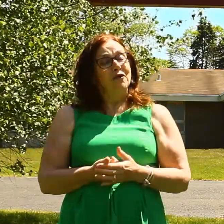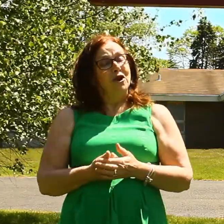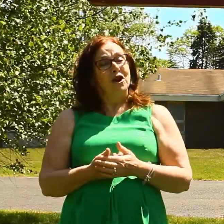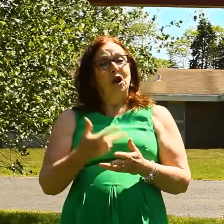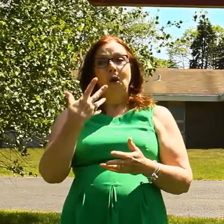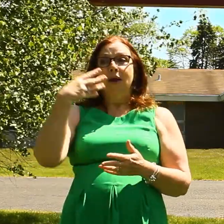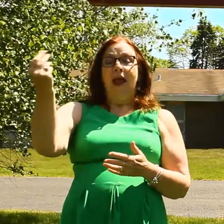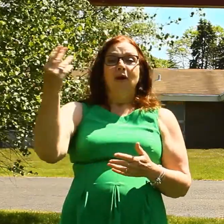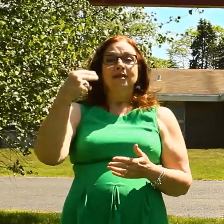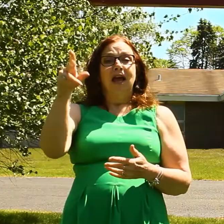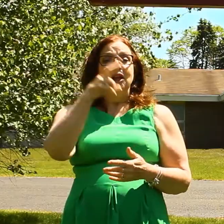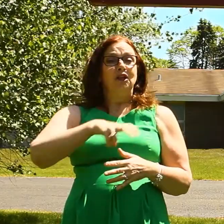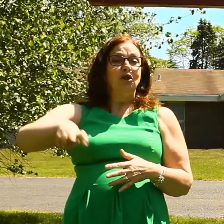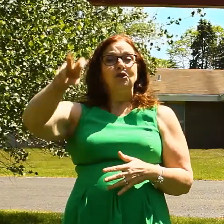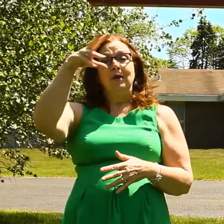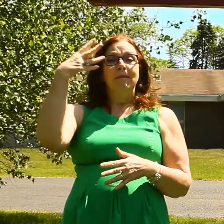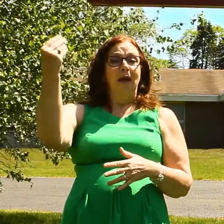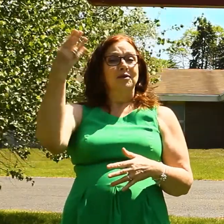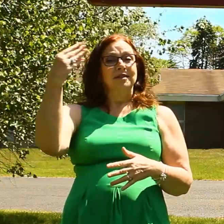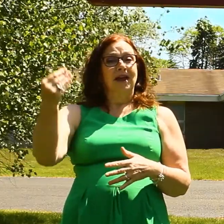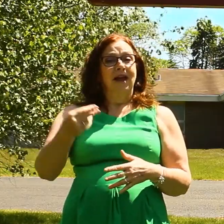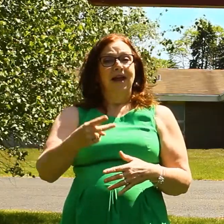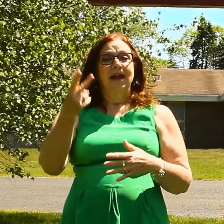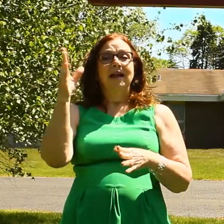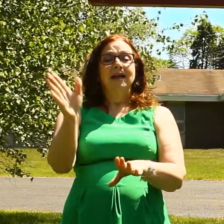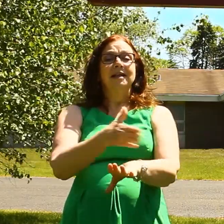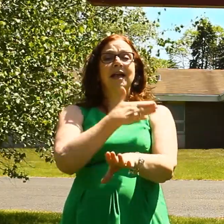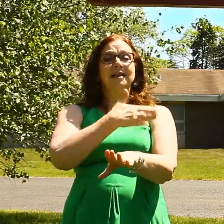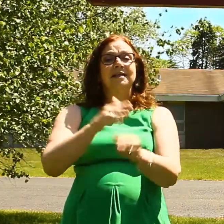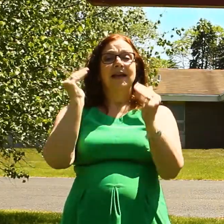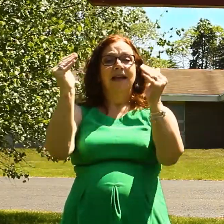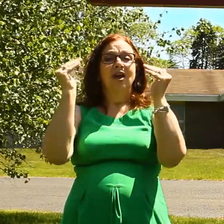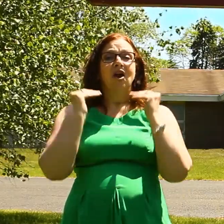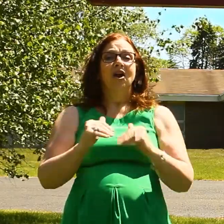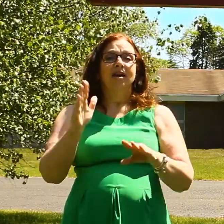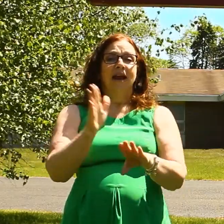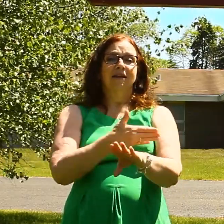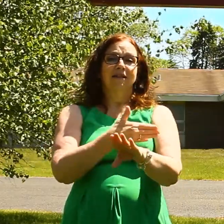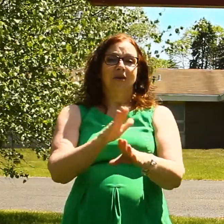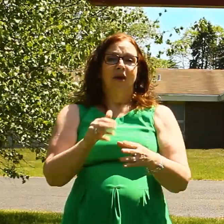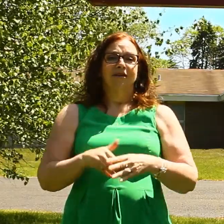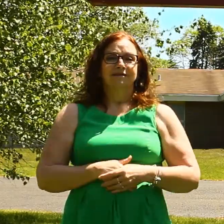field trip with me outside. Let's sing our next hymn.